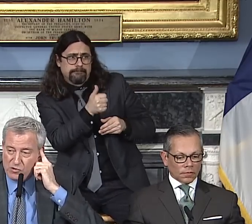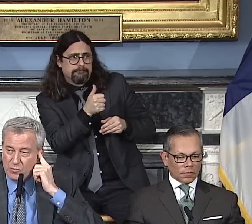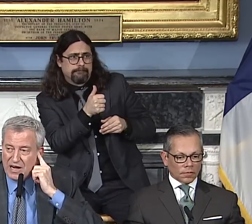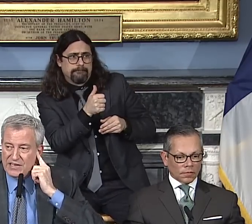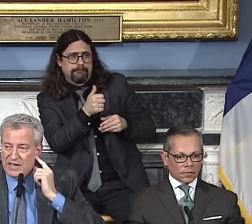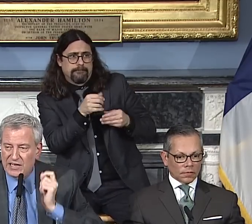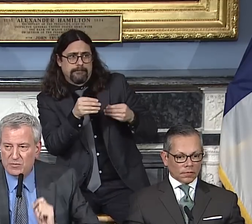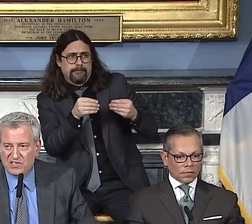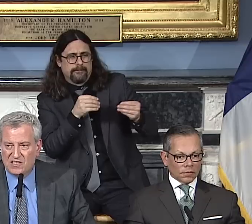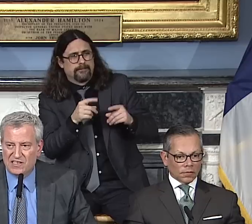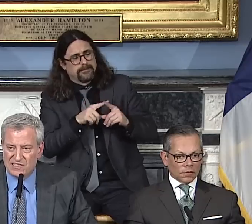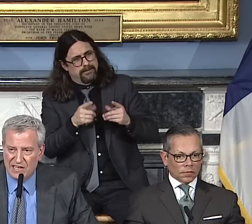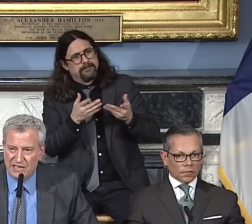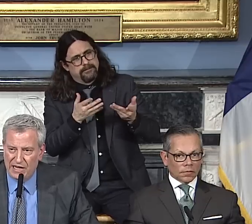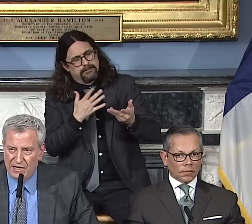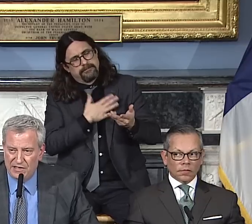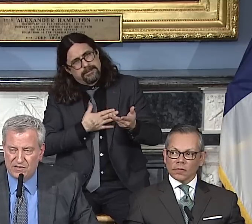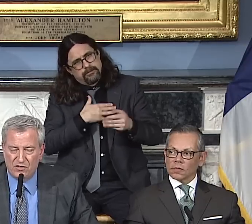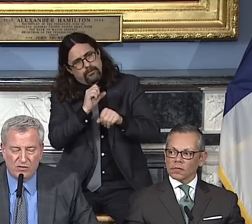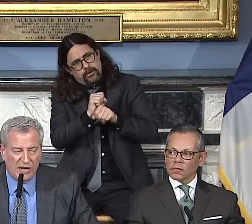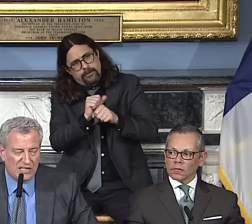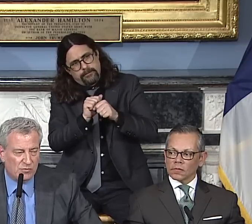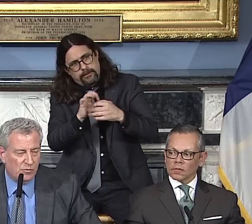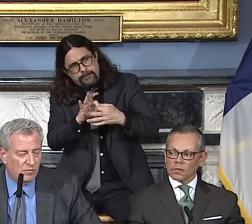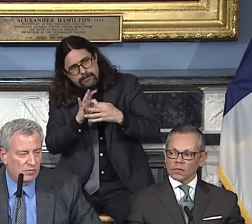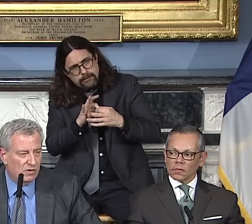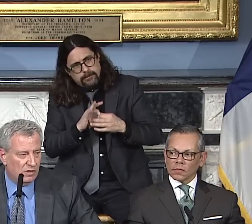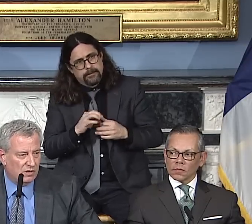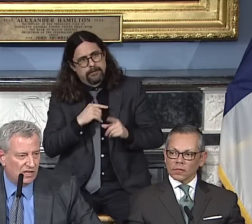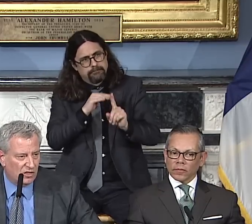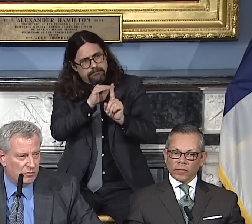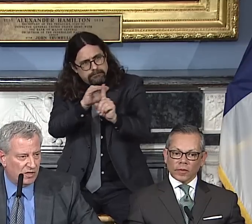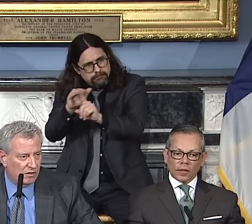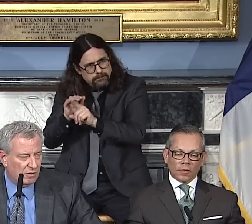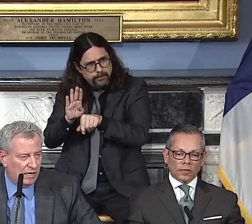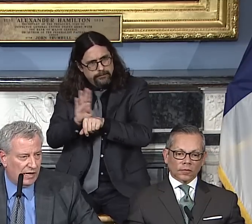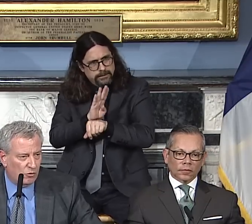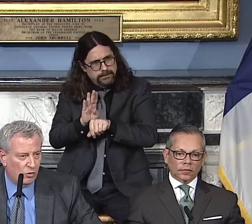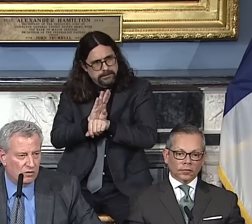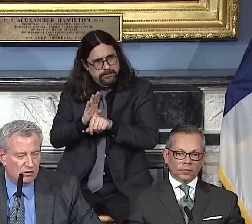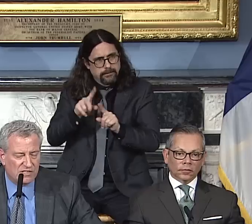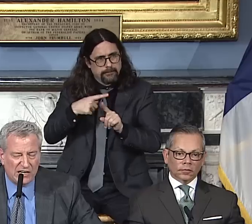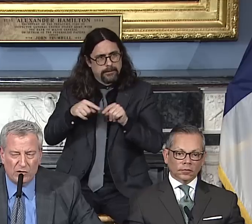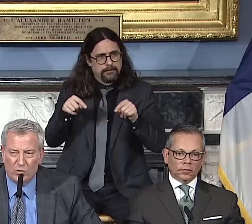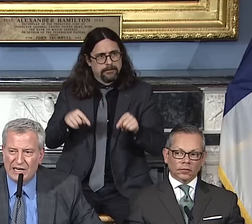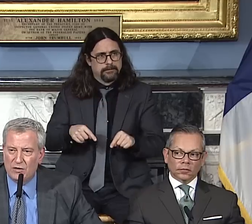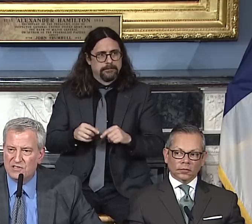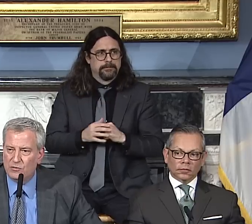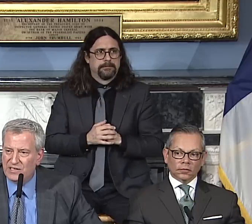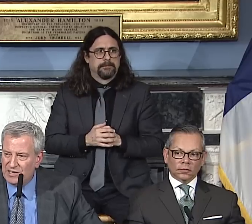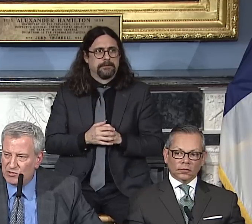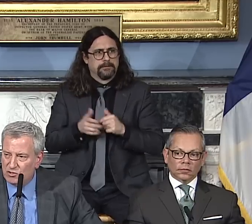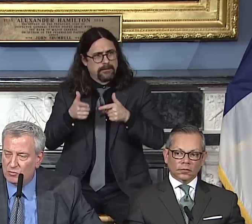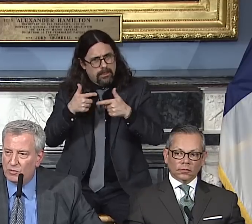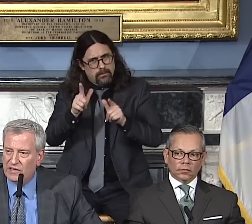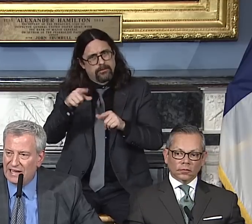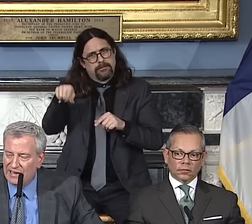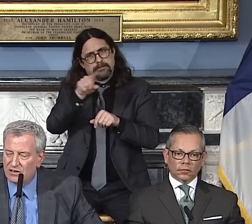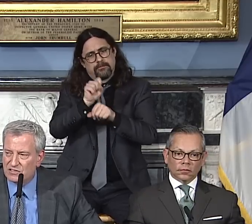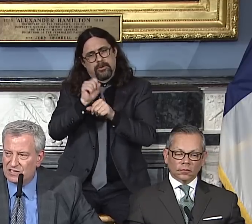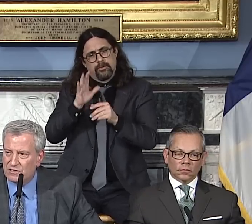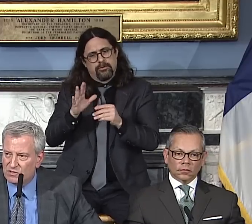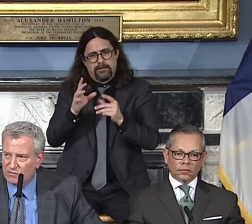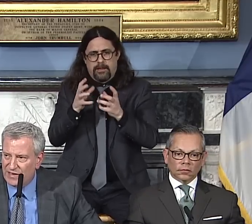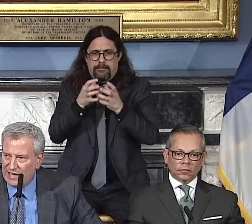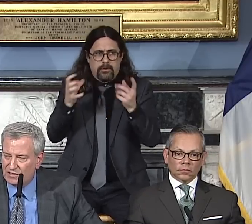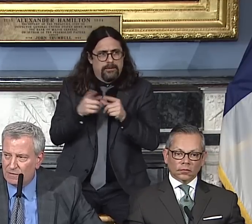want to keep reminding any business that's not yet instituted maximum telecommuting and or staggering work hours that we need them to, but we again